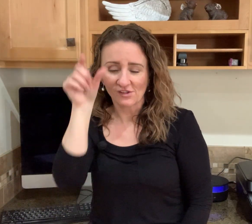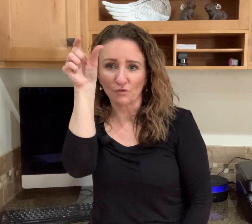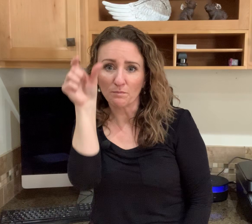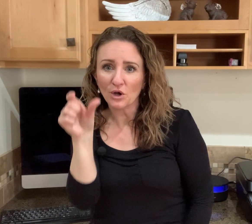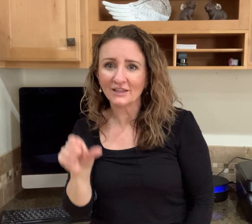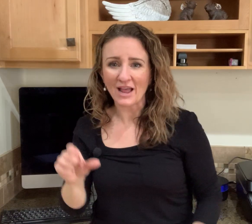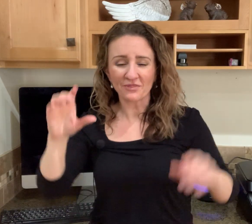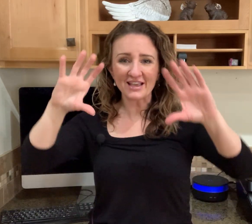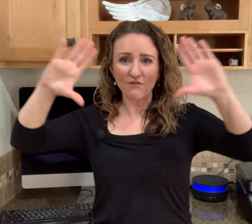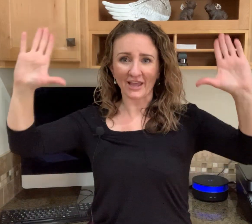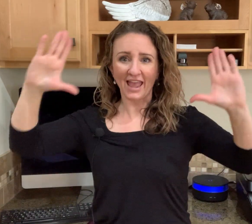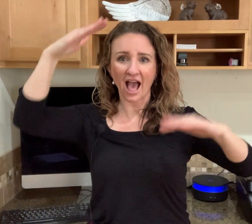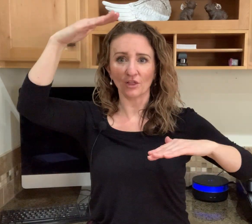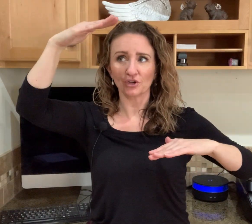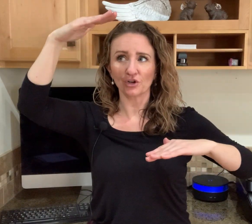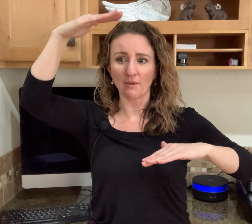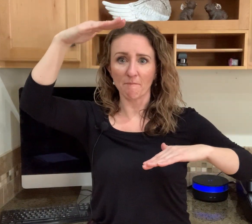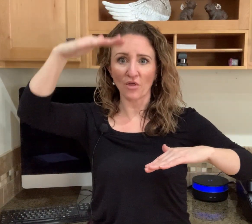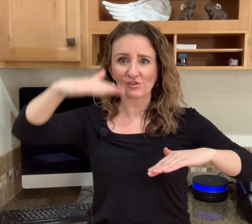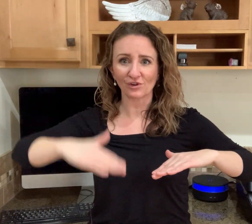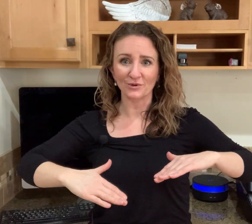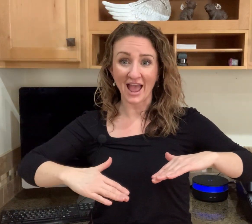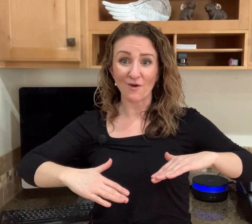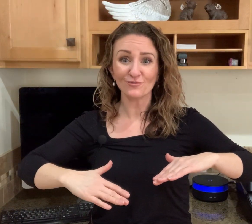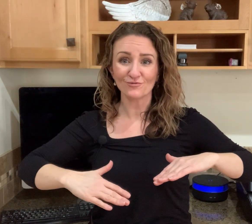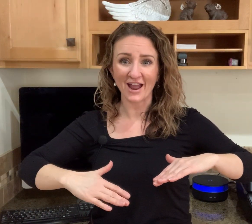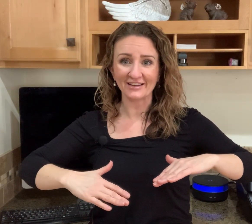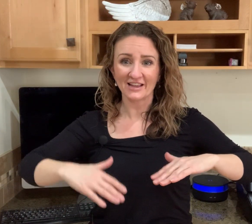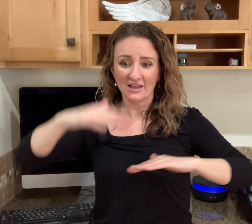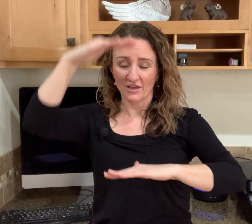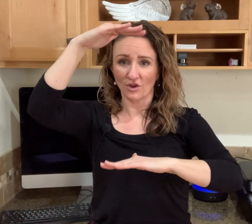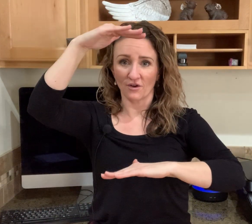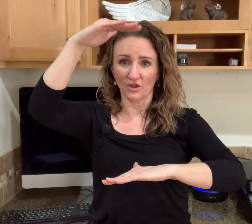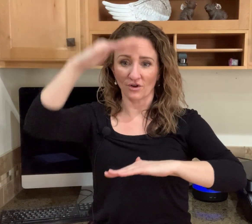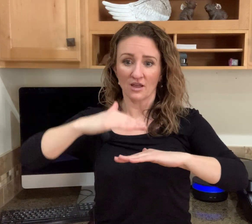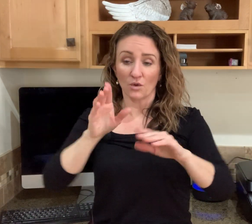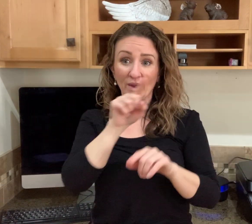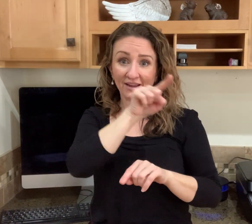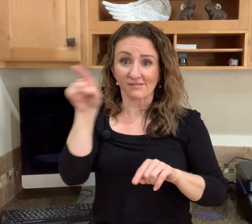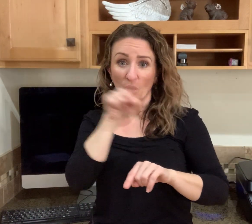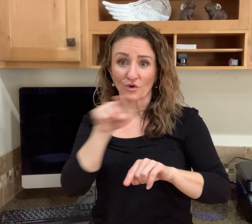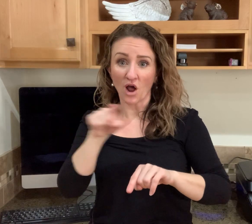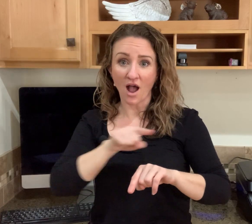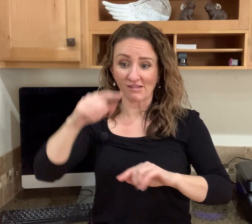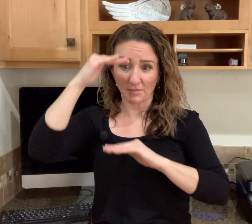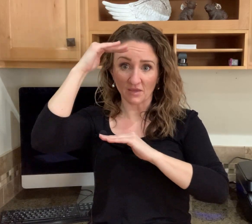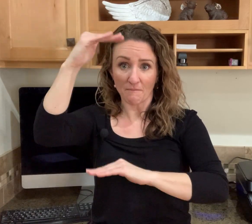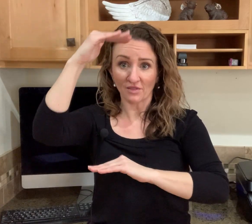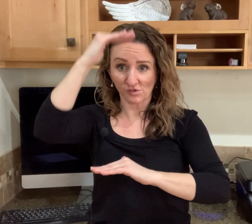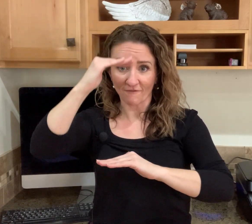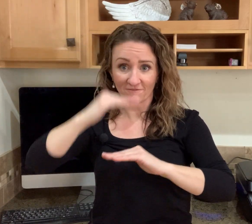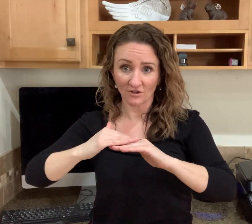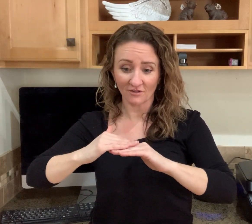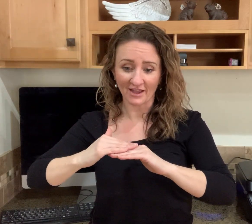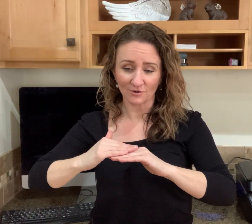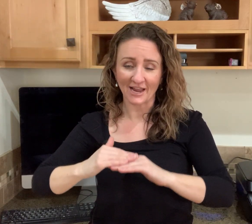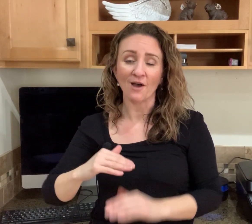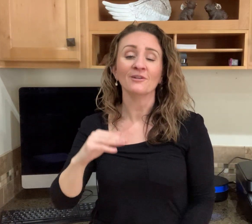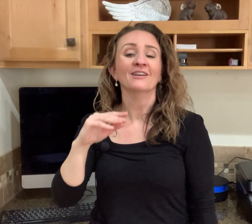if you pull it down, think of on a calendar, the months go down, right? Their weeks go across, but the months are full, they go down.